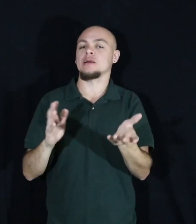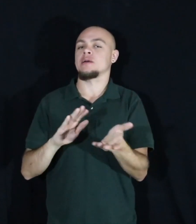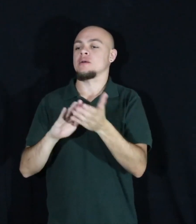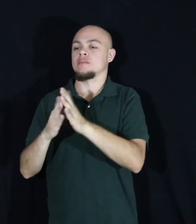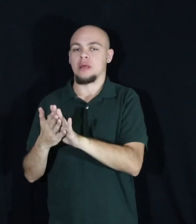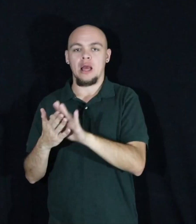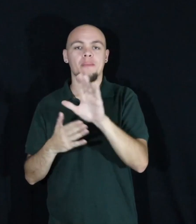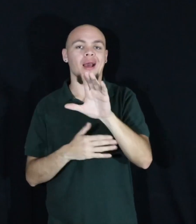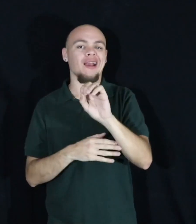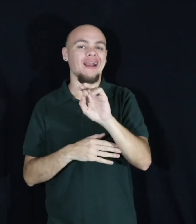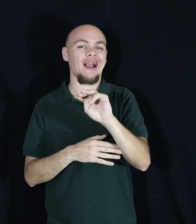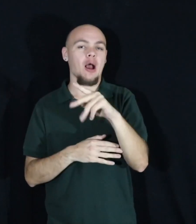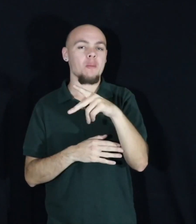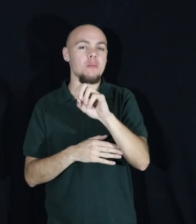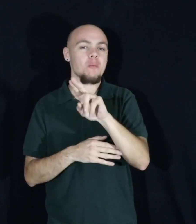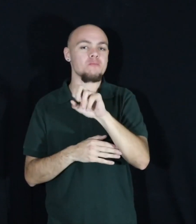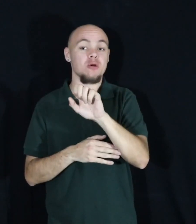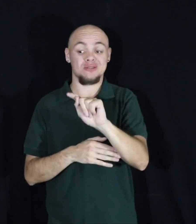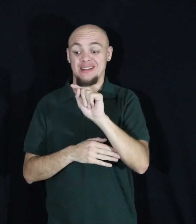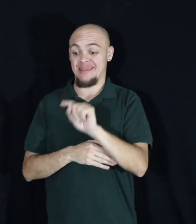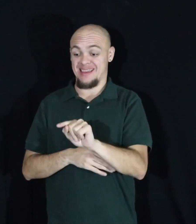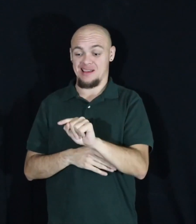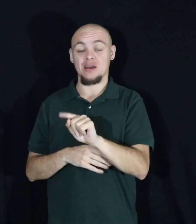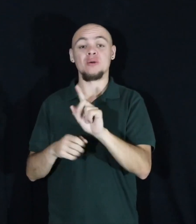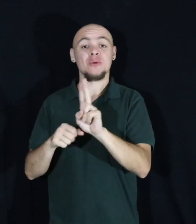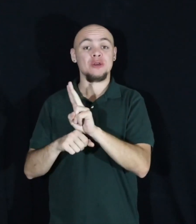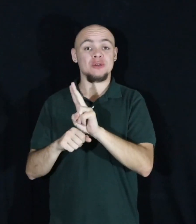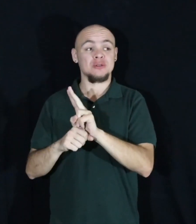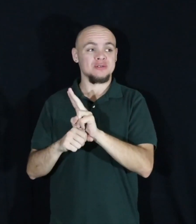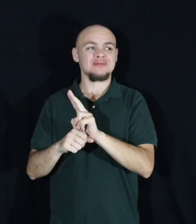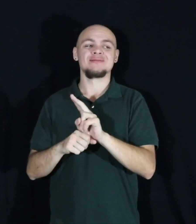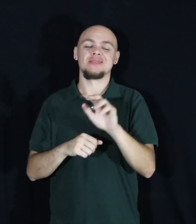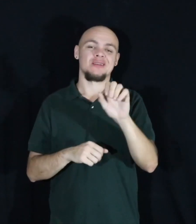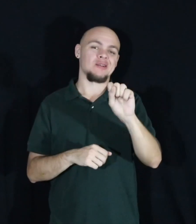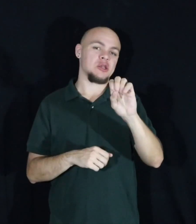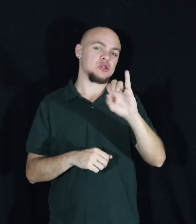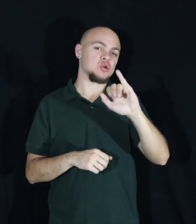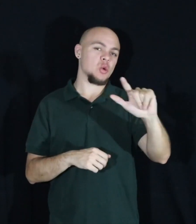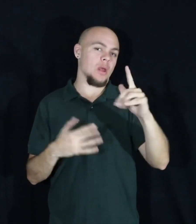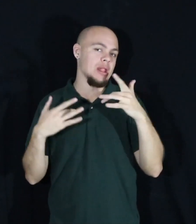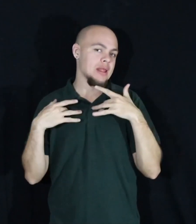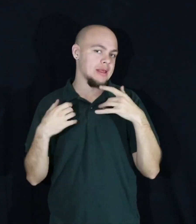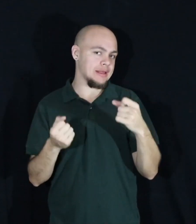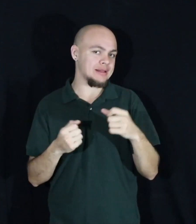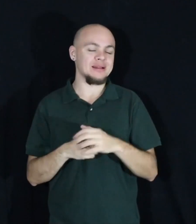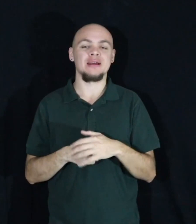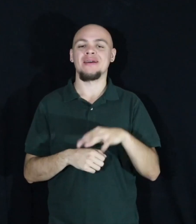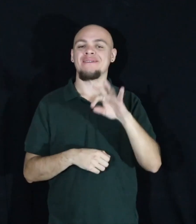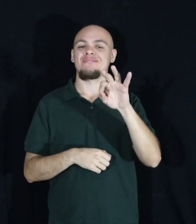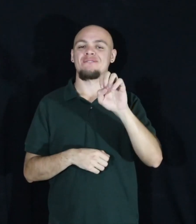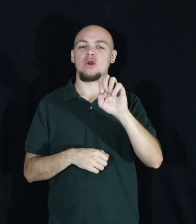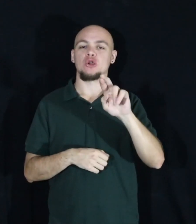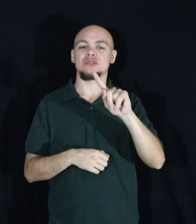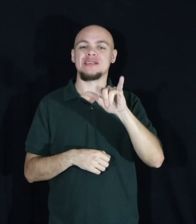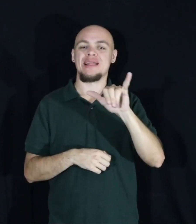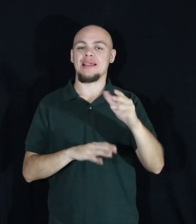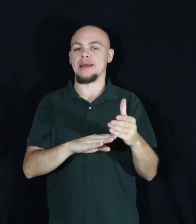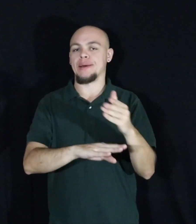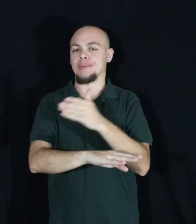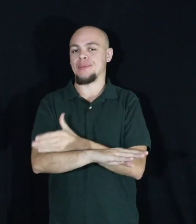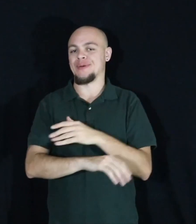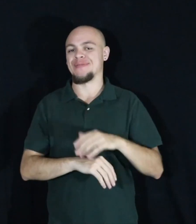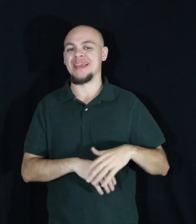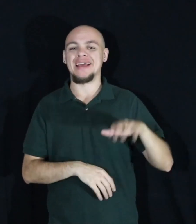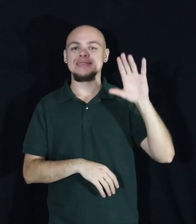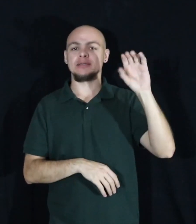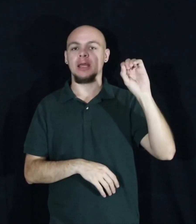compost. And we use that compost to heal the soil, to improve fertility, and to pull carbon out